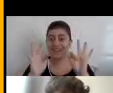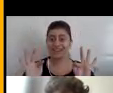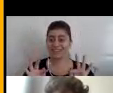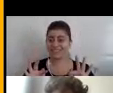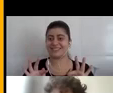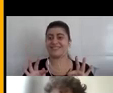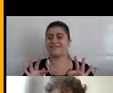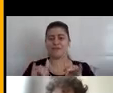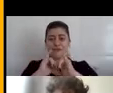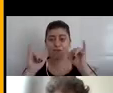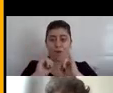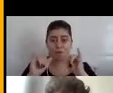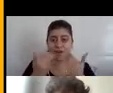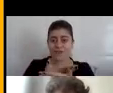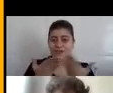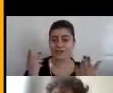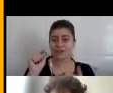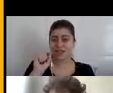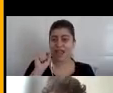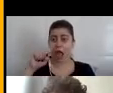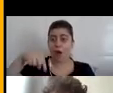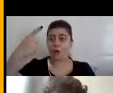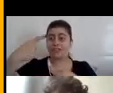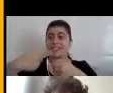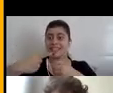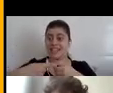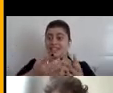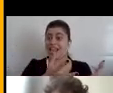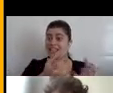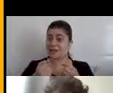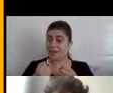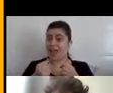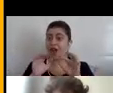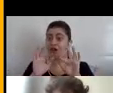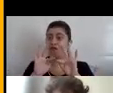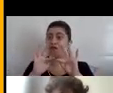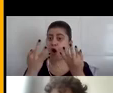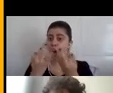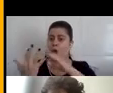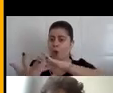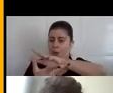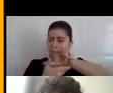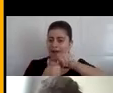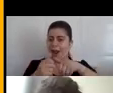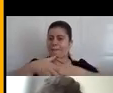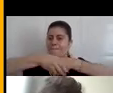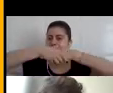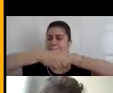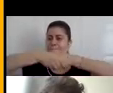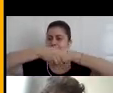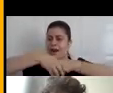the next hosting city of the Global Forum of the Milan Urban Food Policy Pact will be the city of Rio de